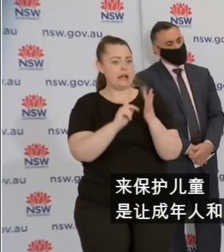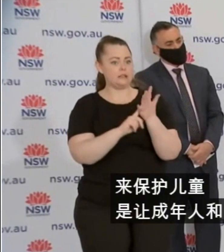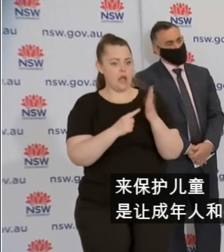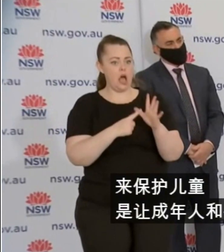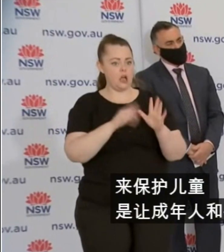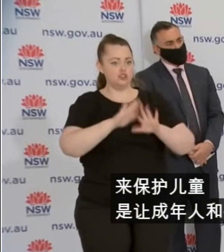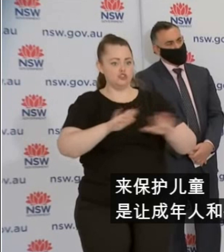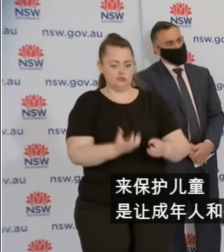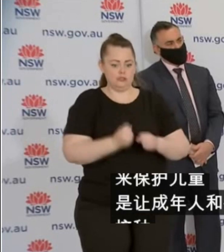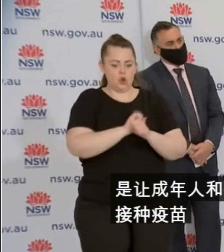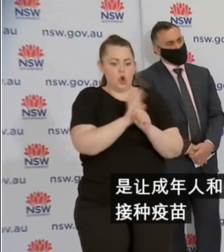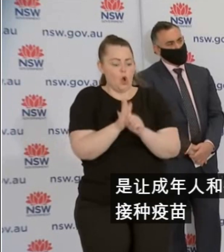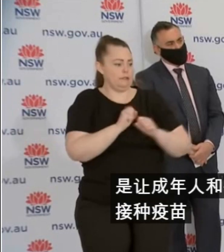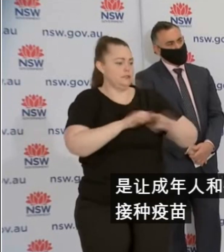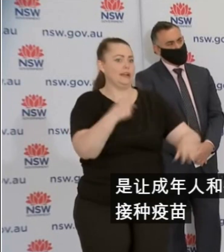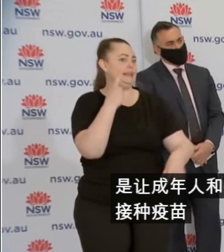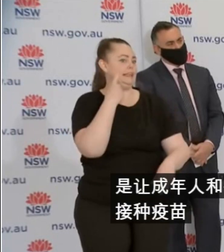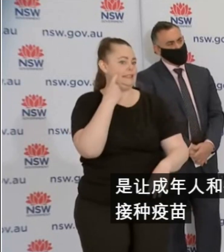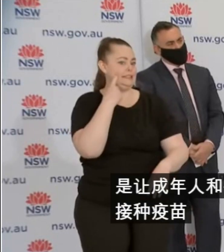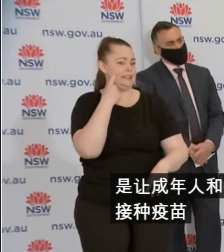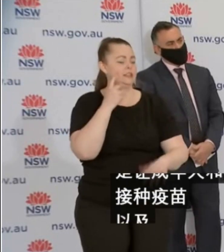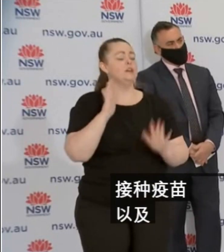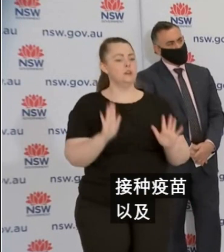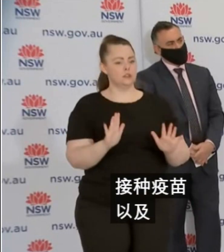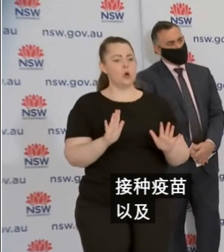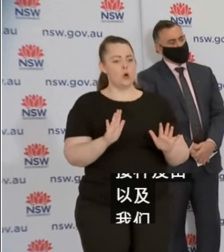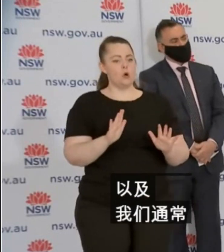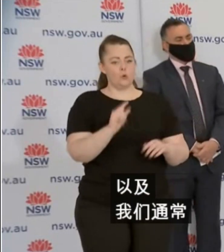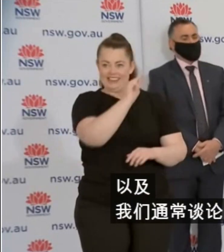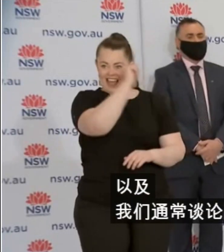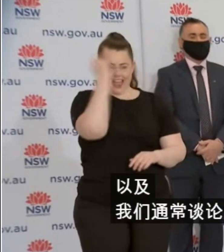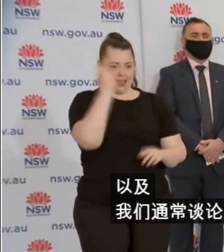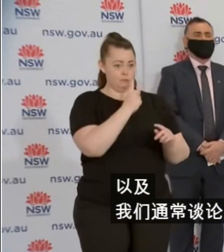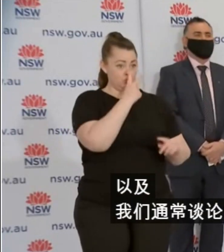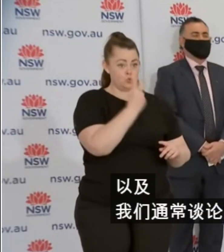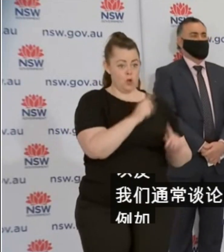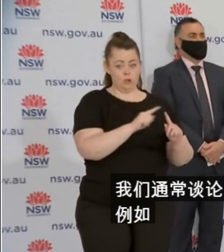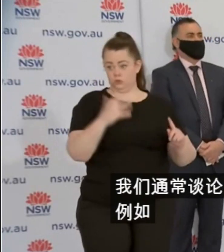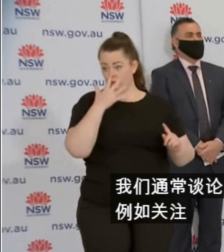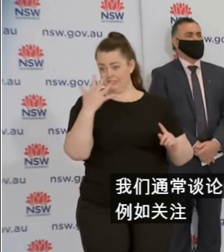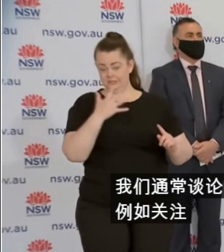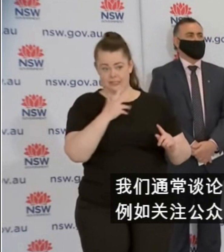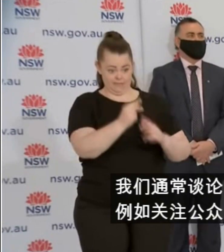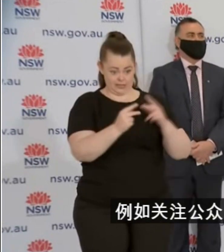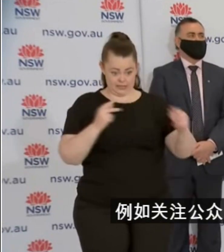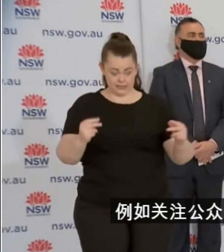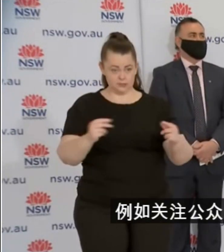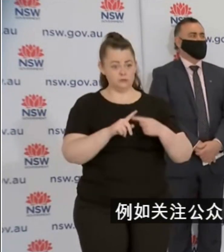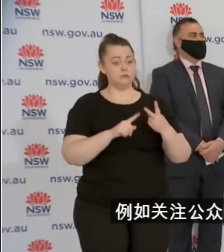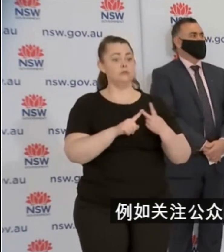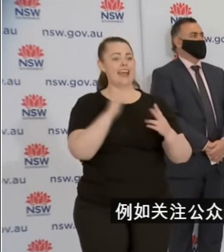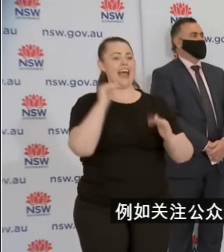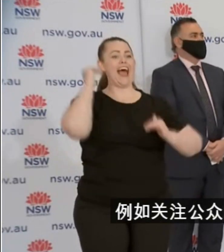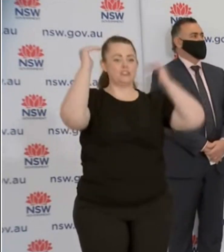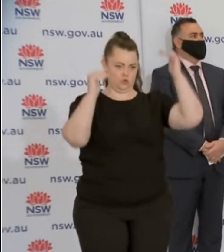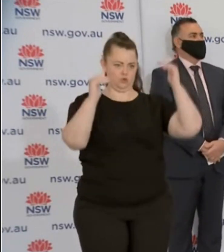for adults and those around them to get vaccinated. And all the measures that we usually talk about, such as following the public health